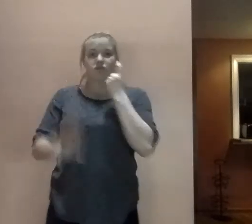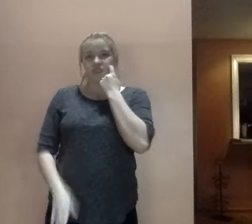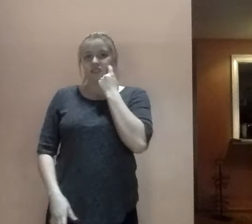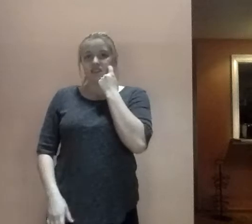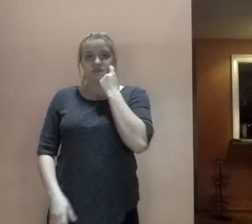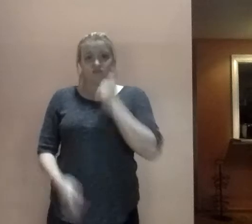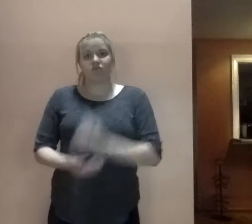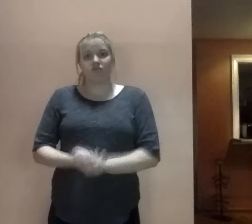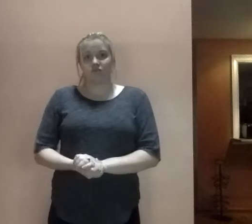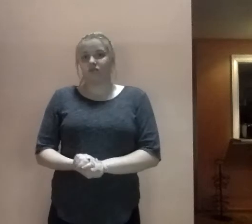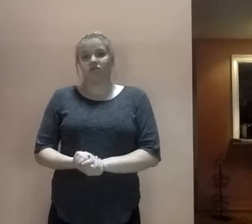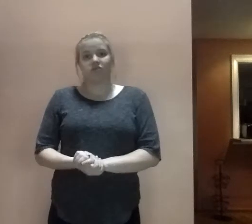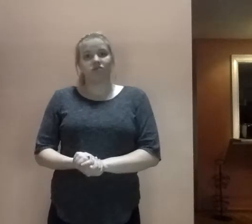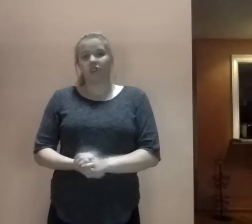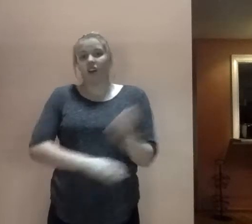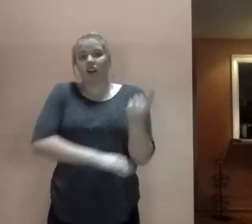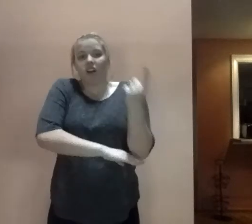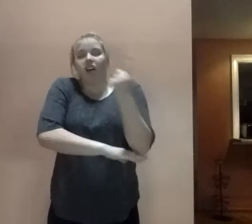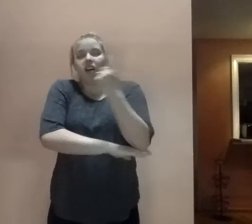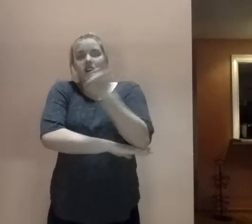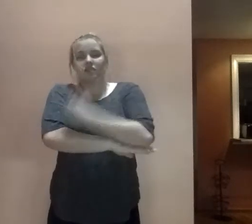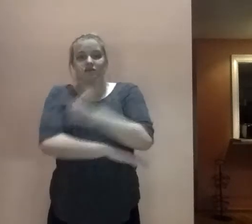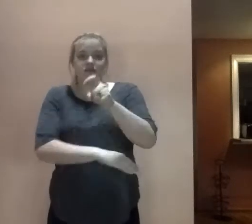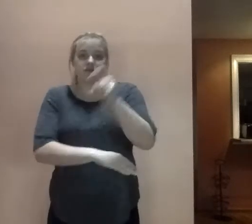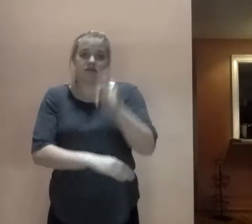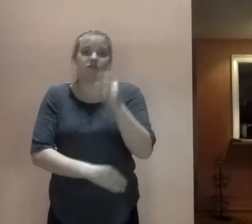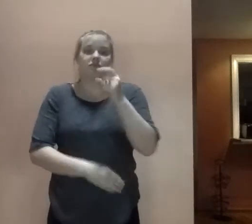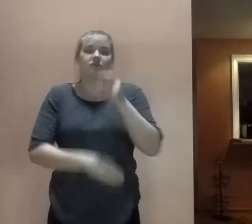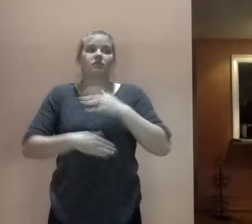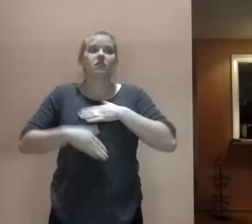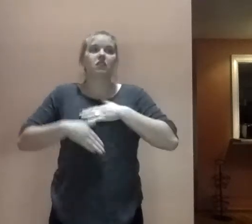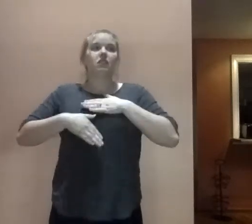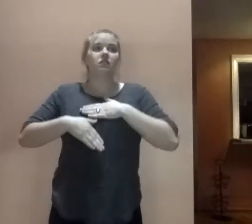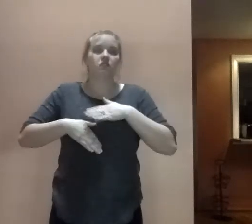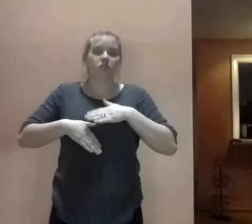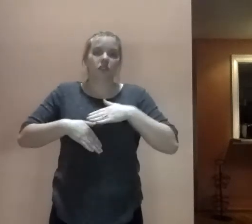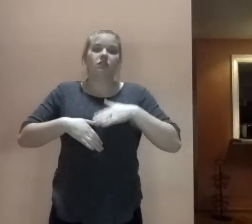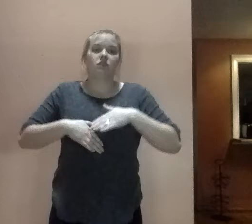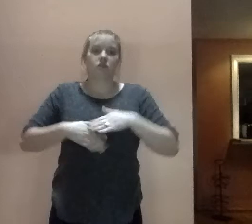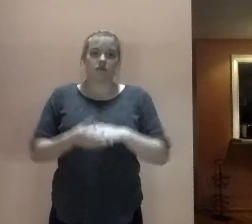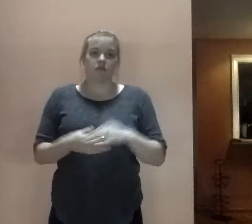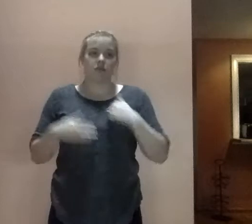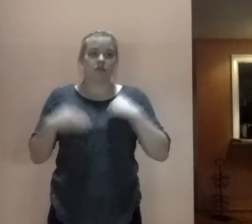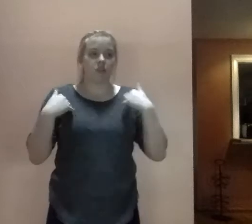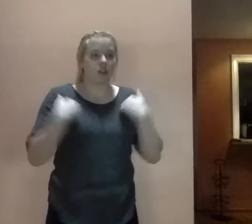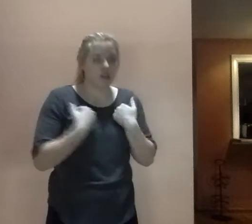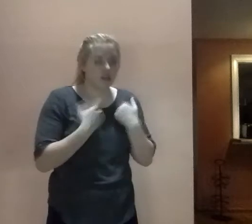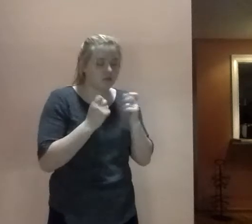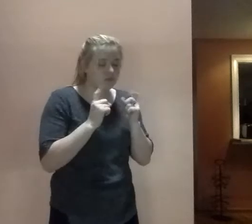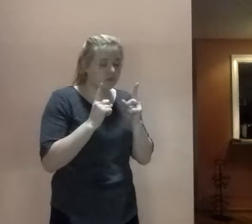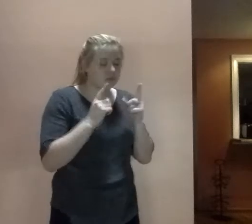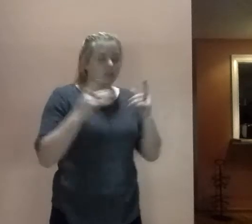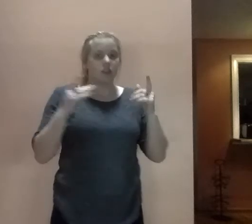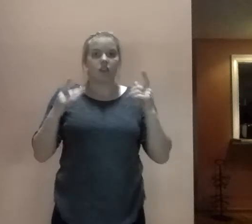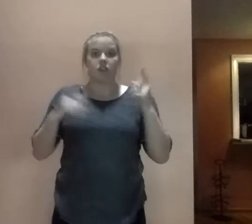well to get some air. I am tired when I wake up. I'm tired during the day. I take a nap. I'm still